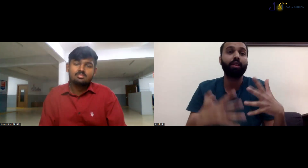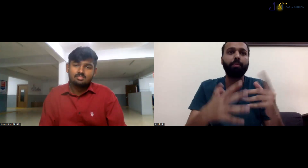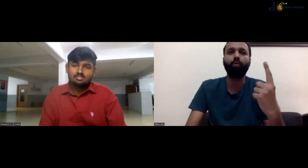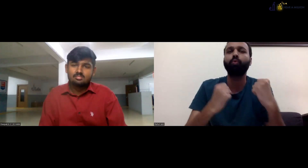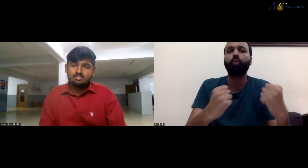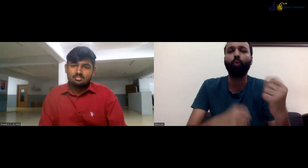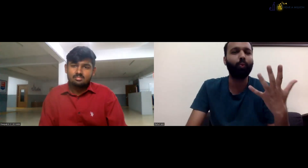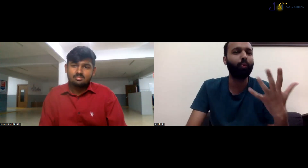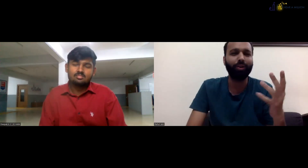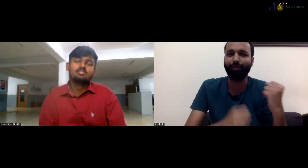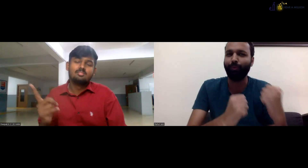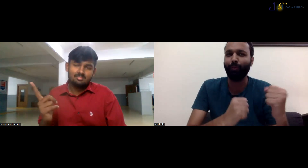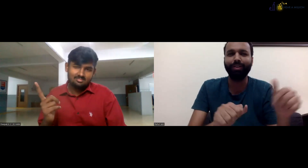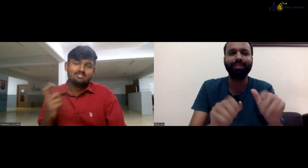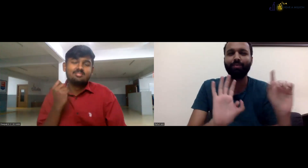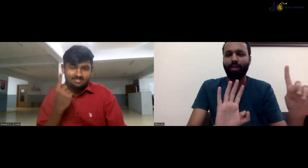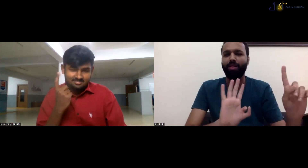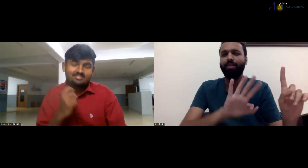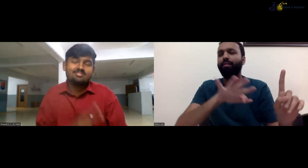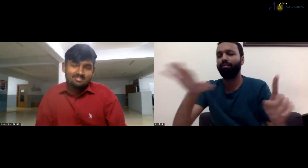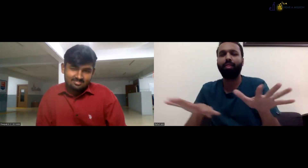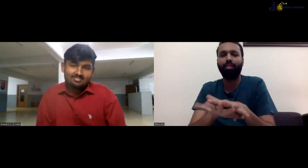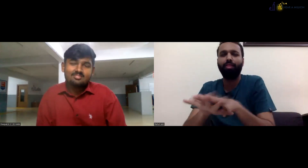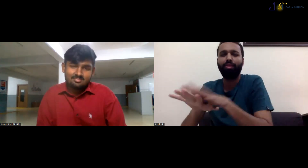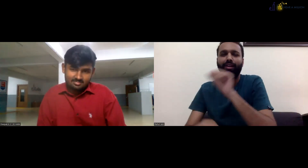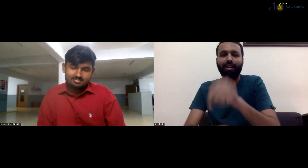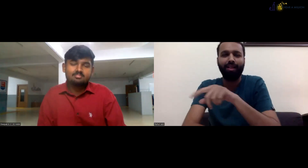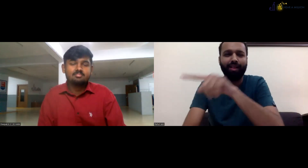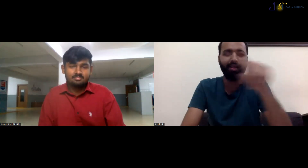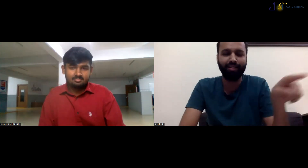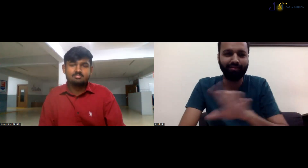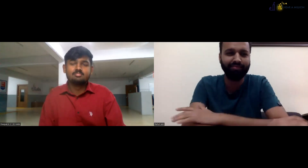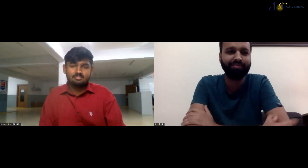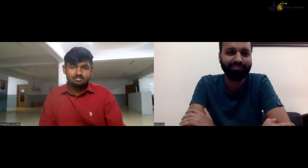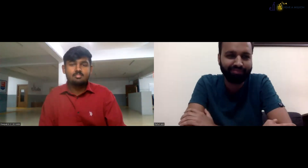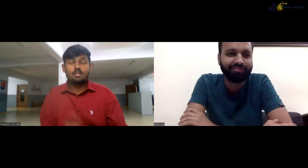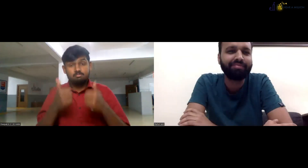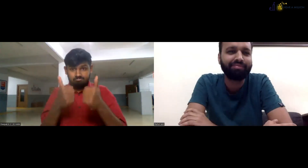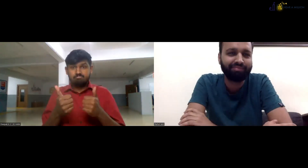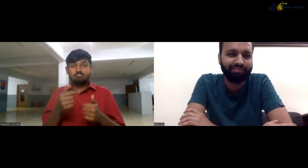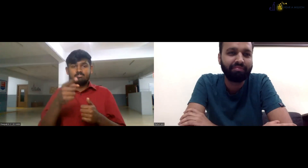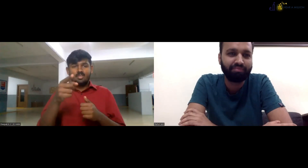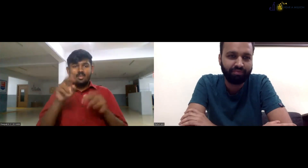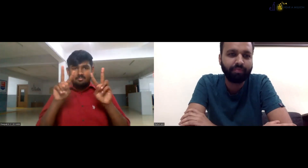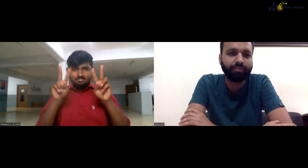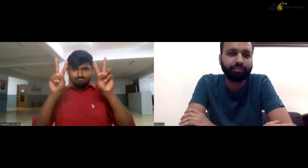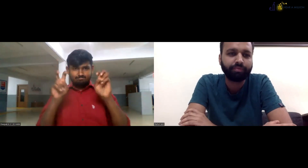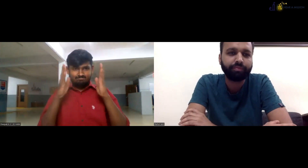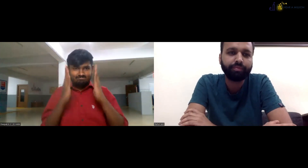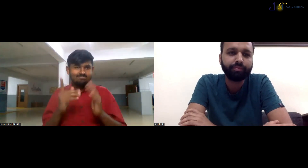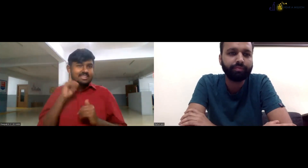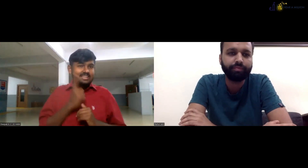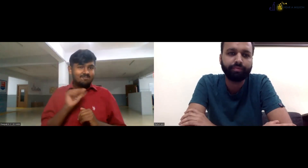sign, some specific signs. So it's maybe just in the US, it's very strong. There is